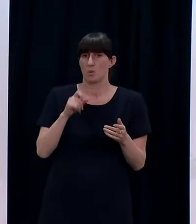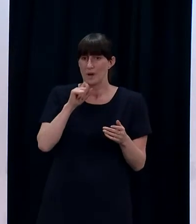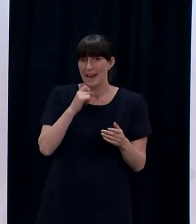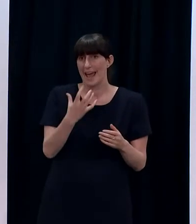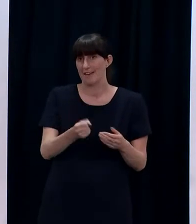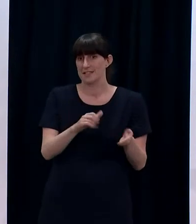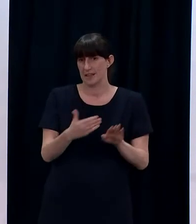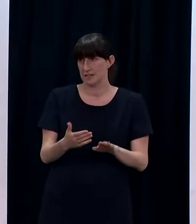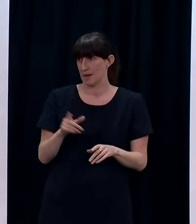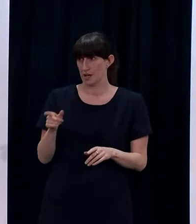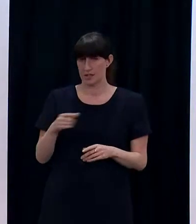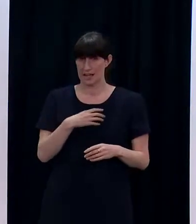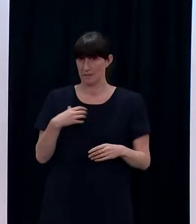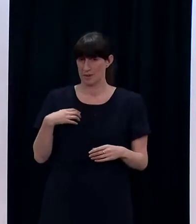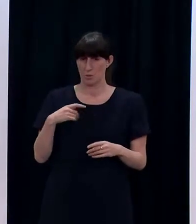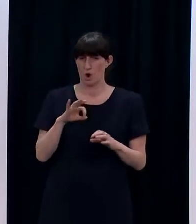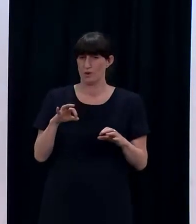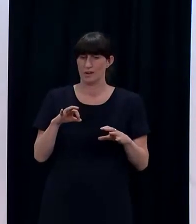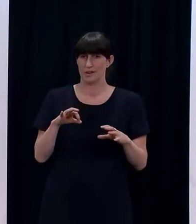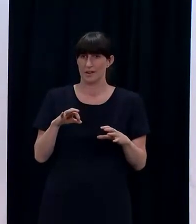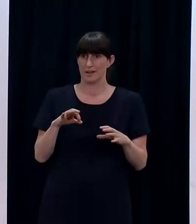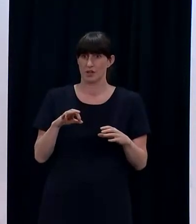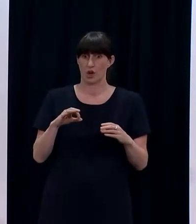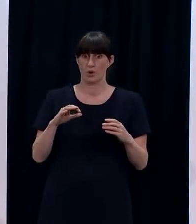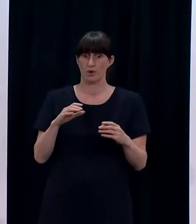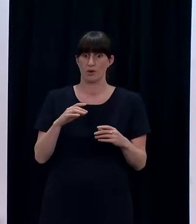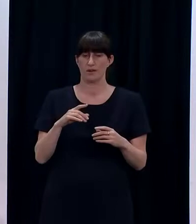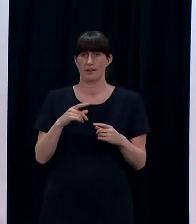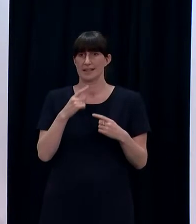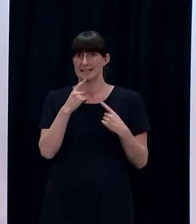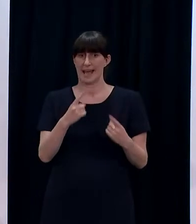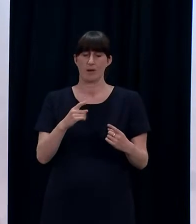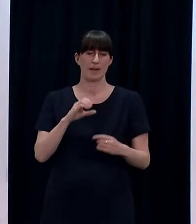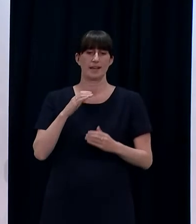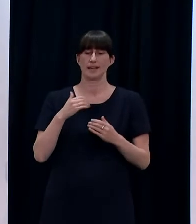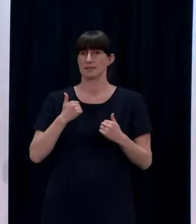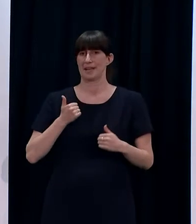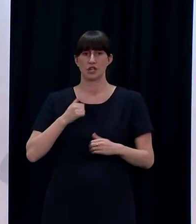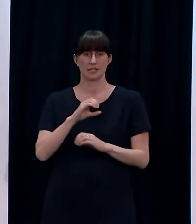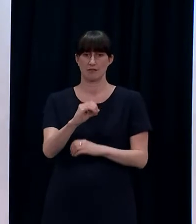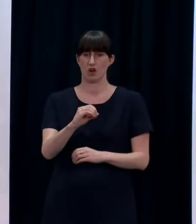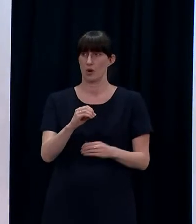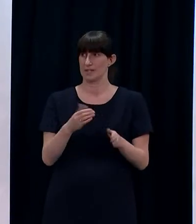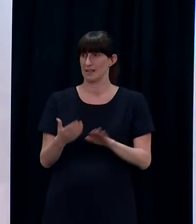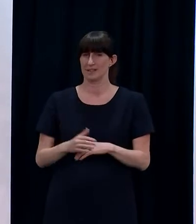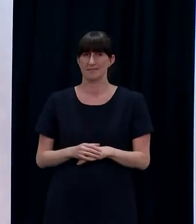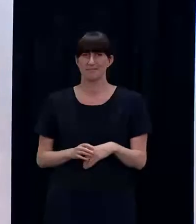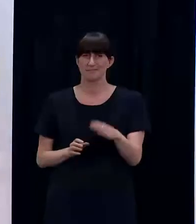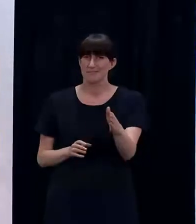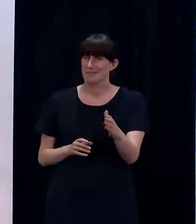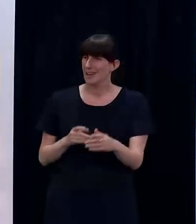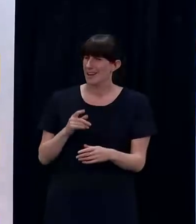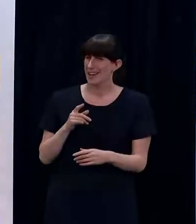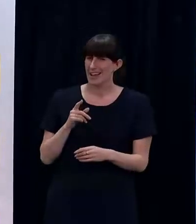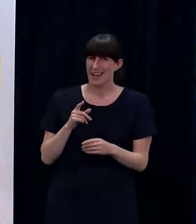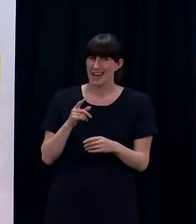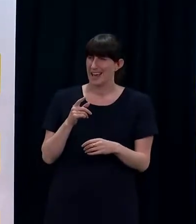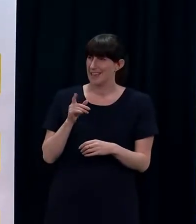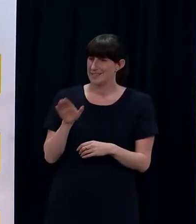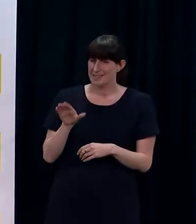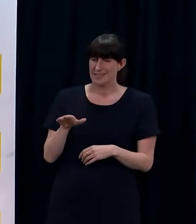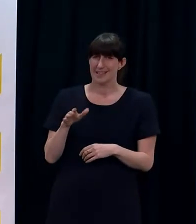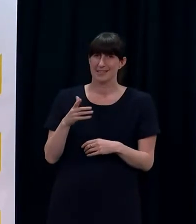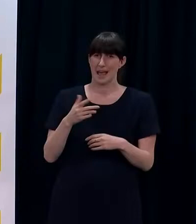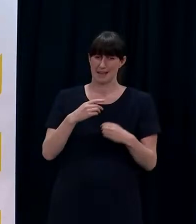well, but they are significantly limited. All right, we're going to leave. Has that industry had enough warnings? Yeah, look, my view is that as the Minister